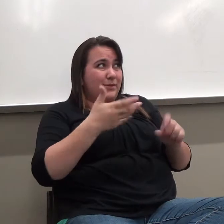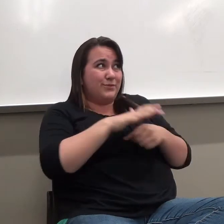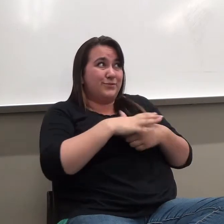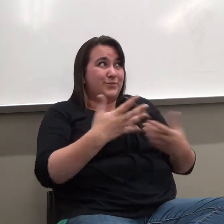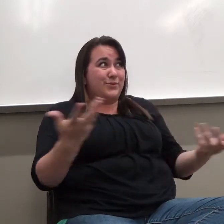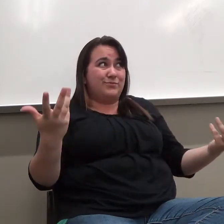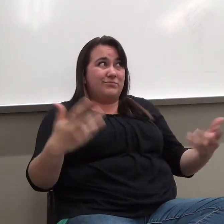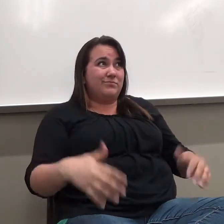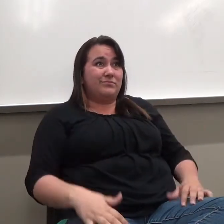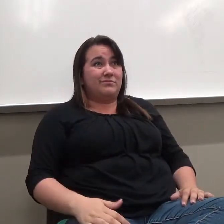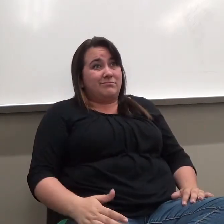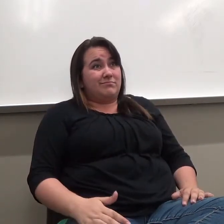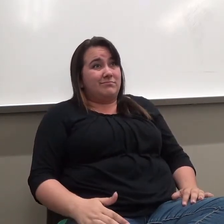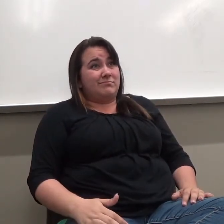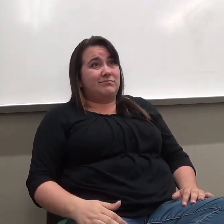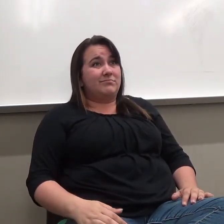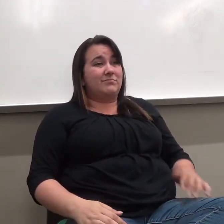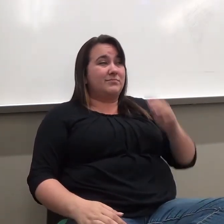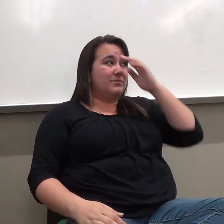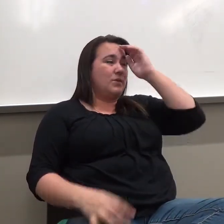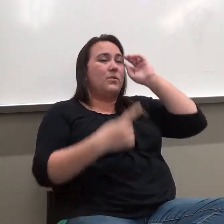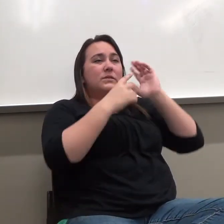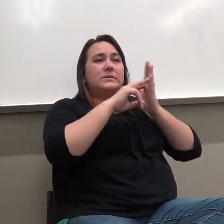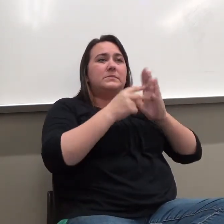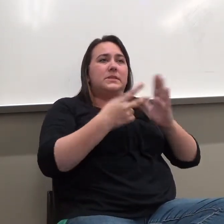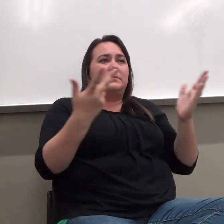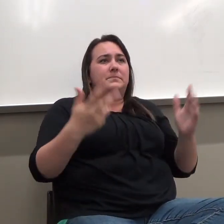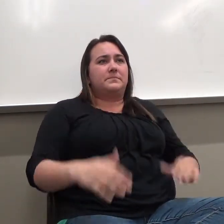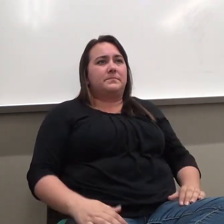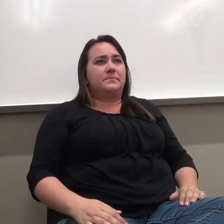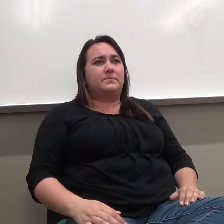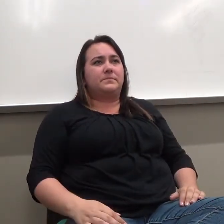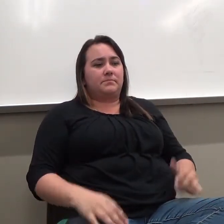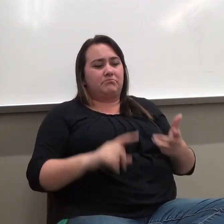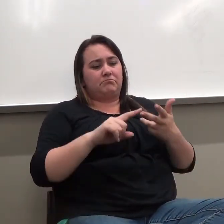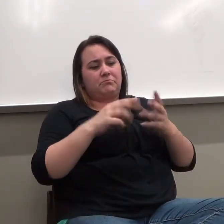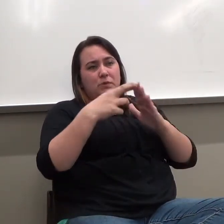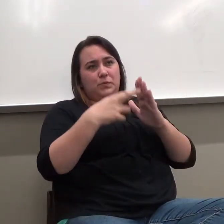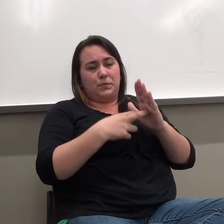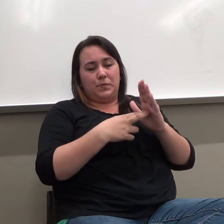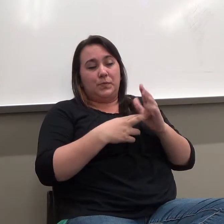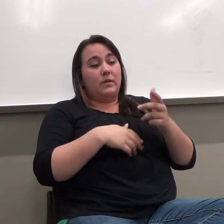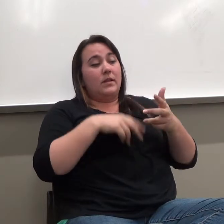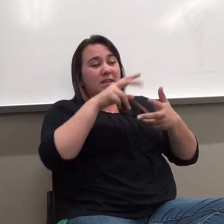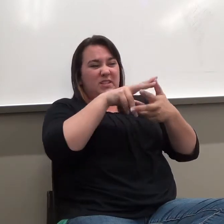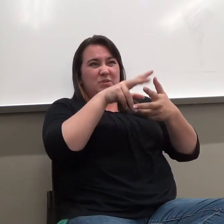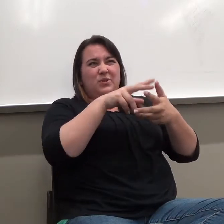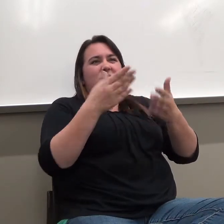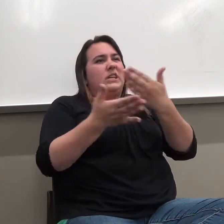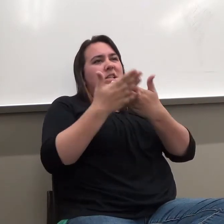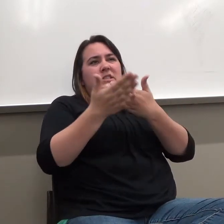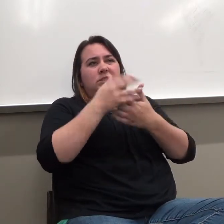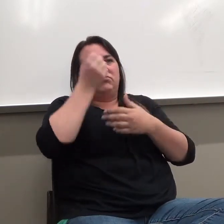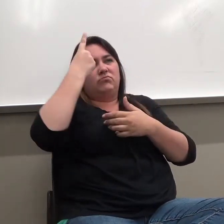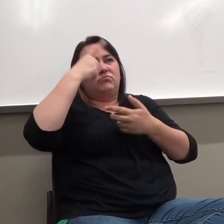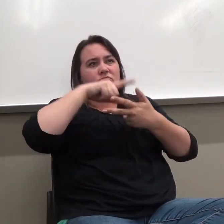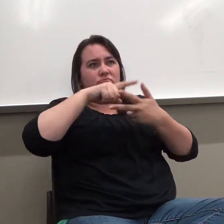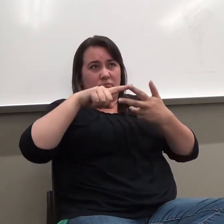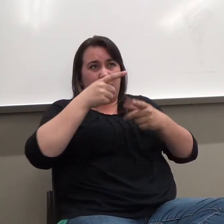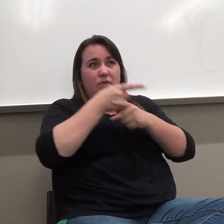so what does this mean? All verbs, these two are easy, right? These two